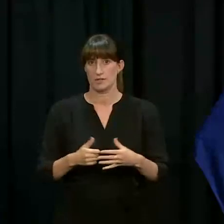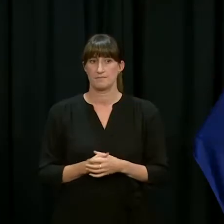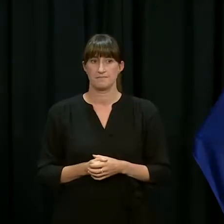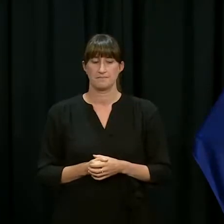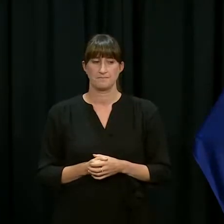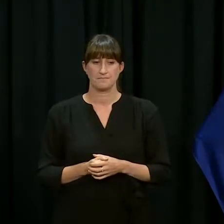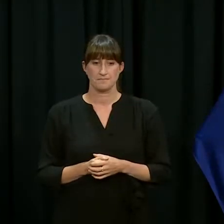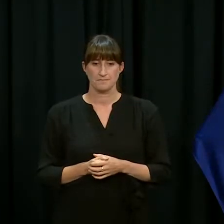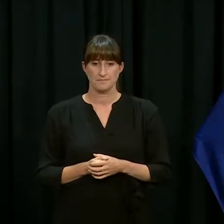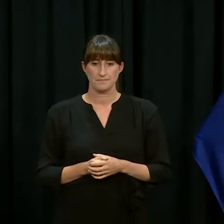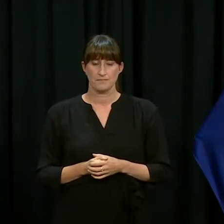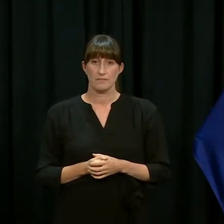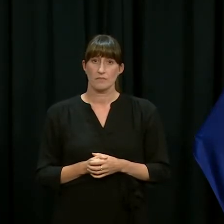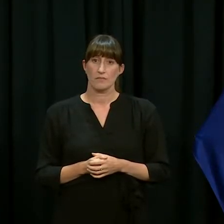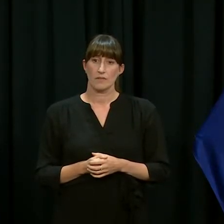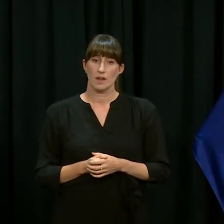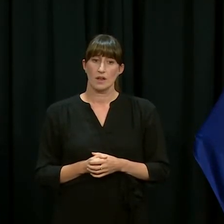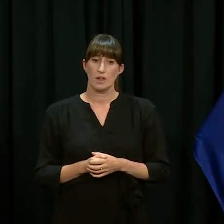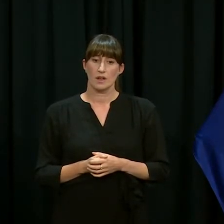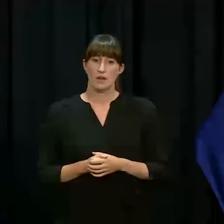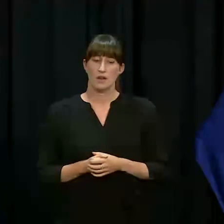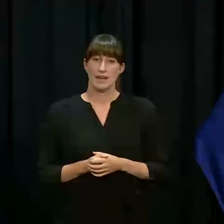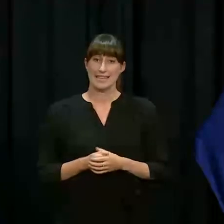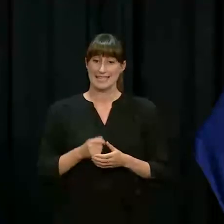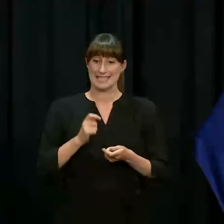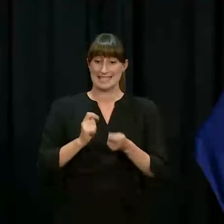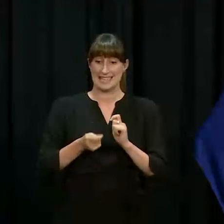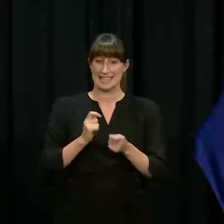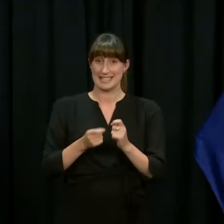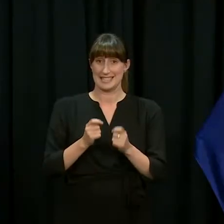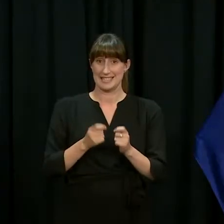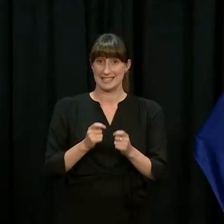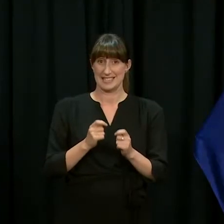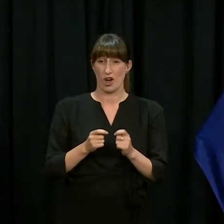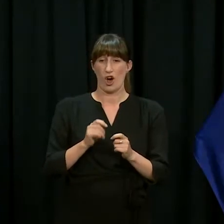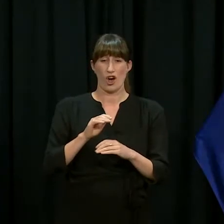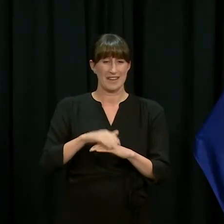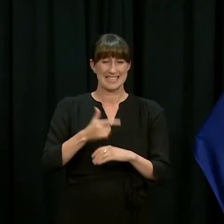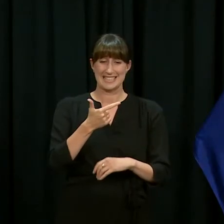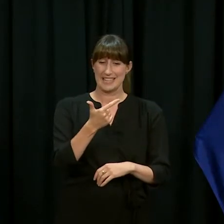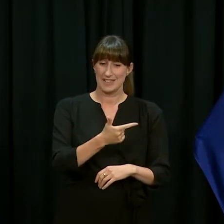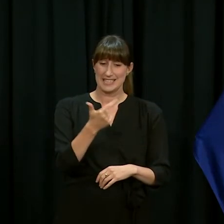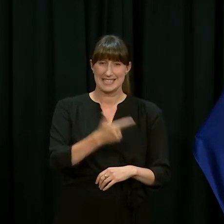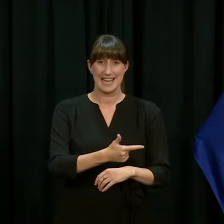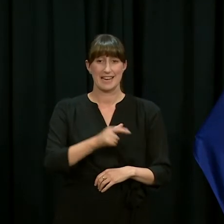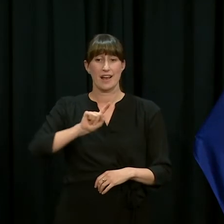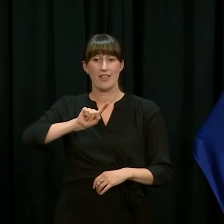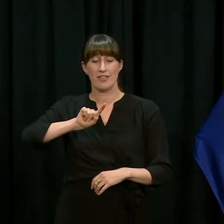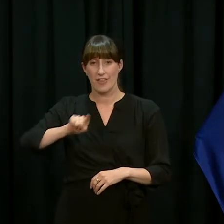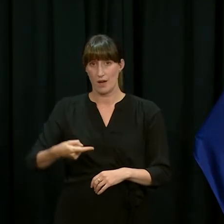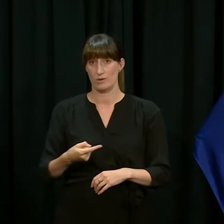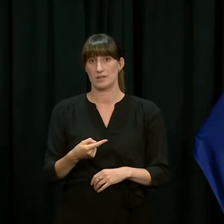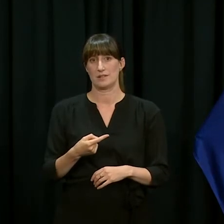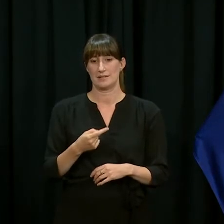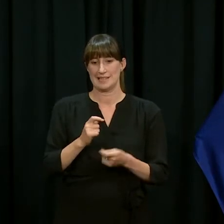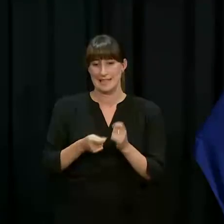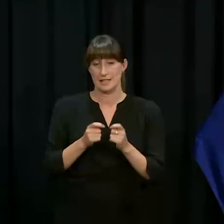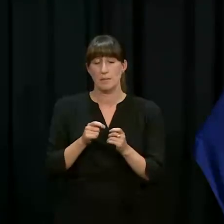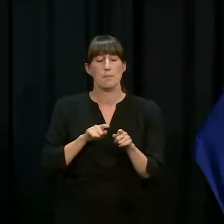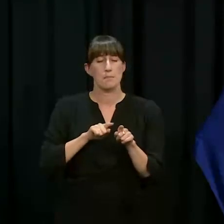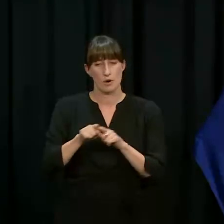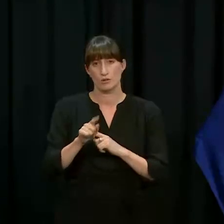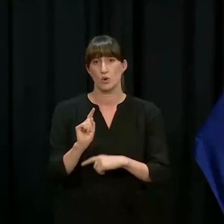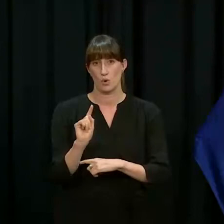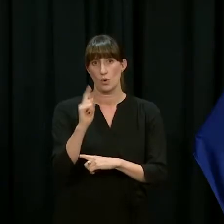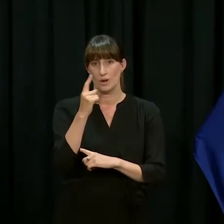So I can also say there were over 17,000 tests done or swabs taken around the country yesterday, many across Auckland. So this